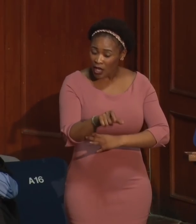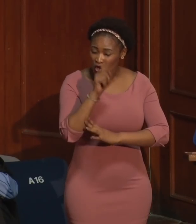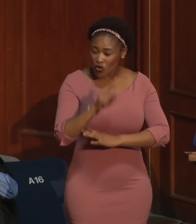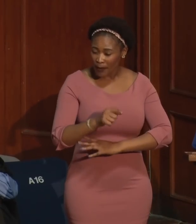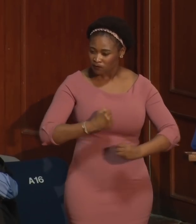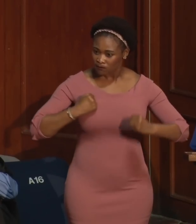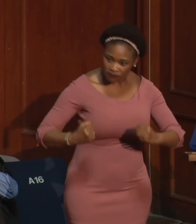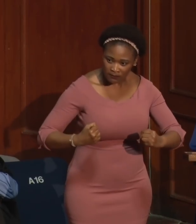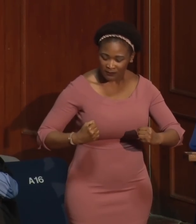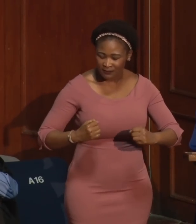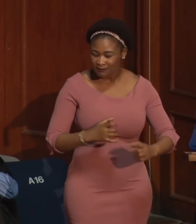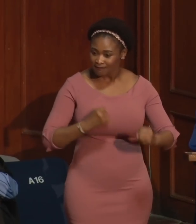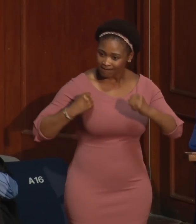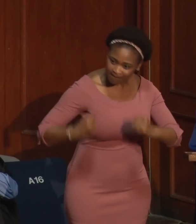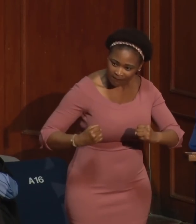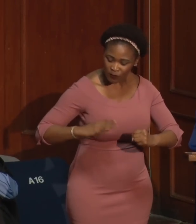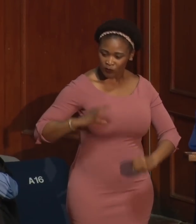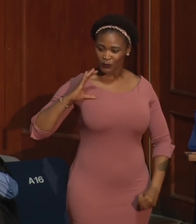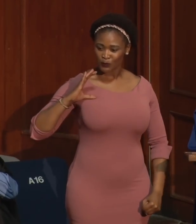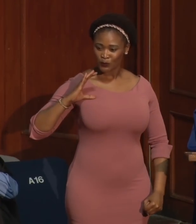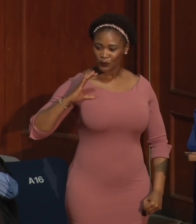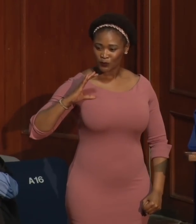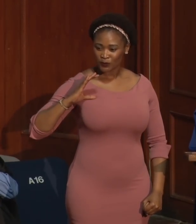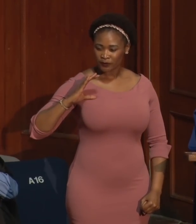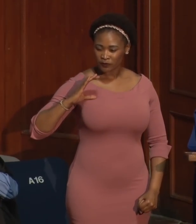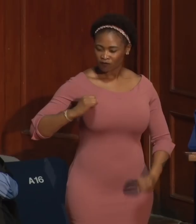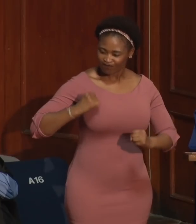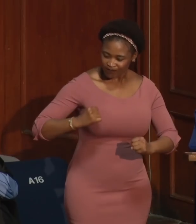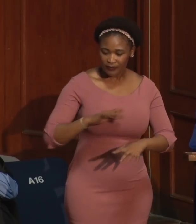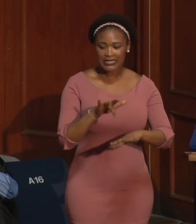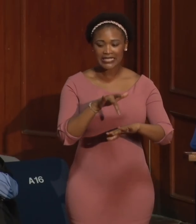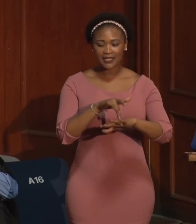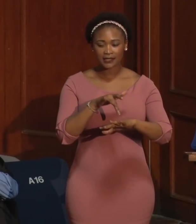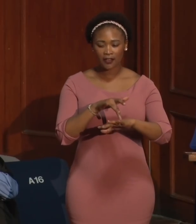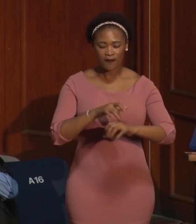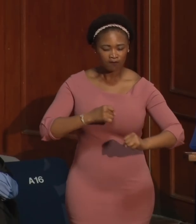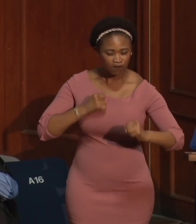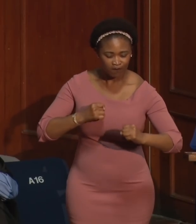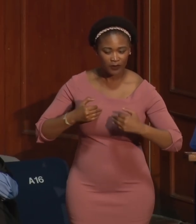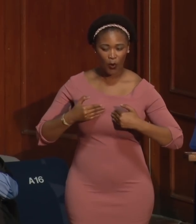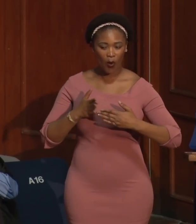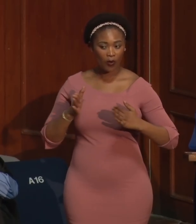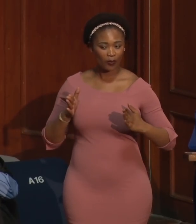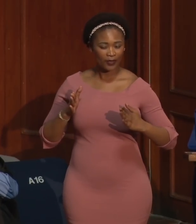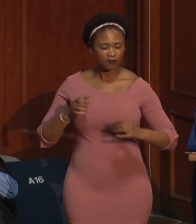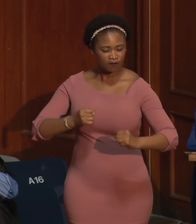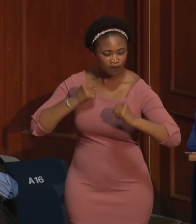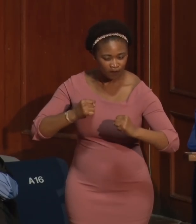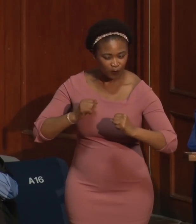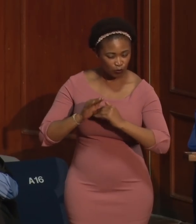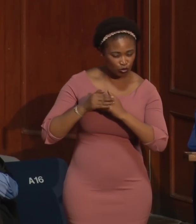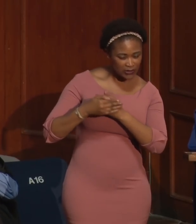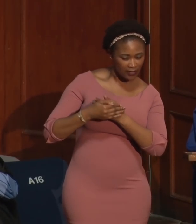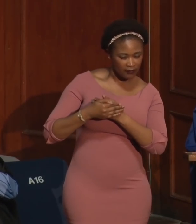brutal, brutally courageous, brutally sensitive, brutally open, brutally